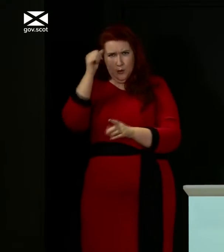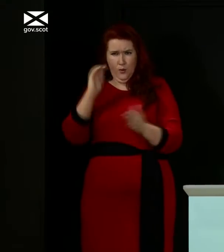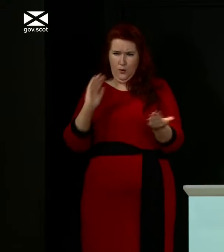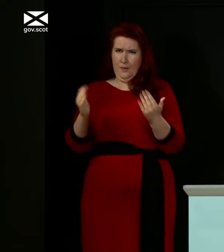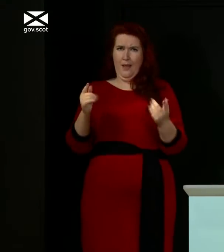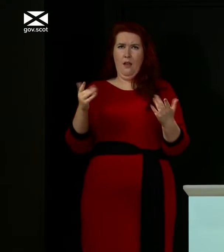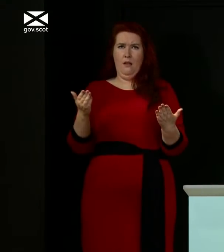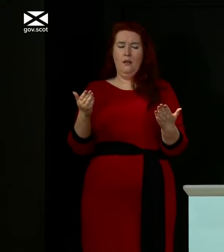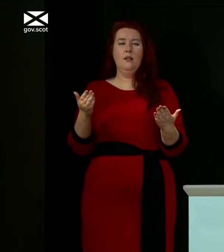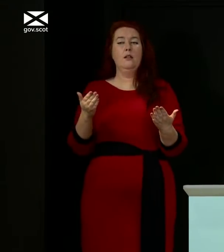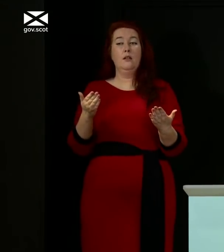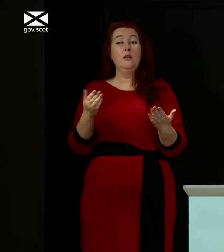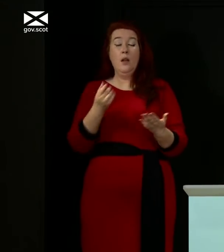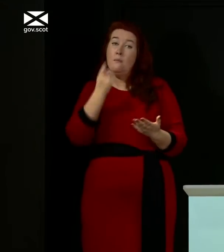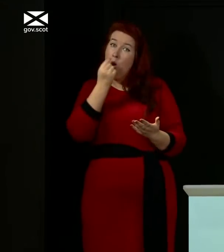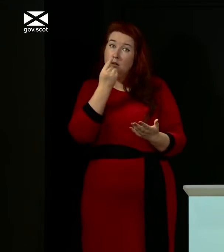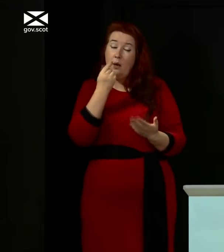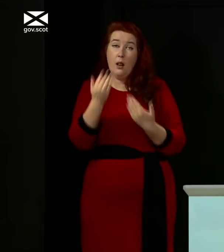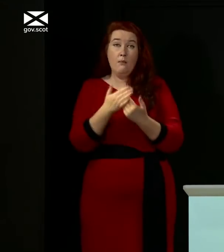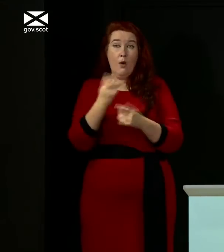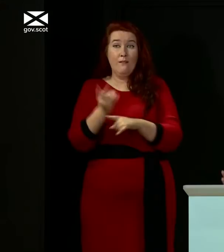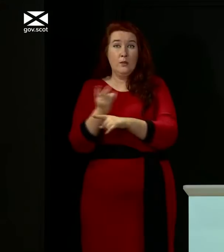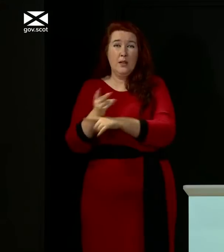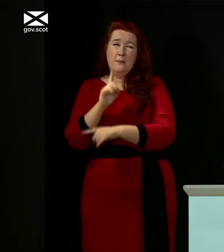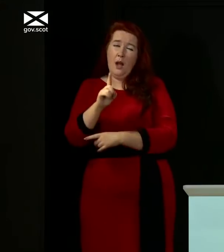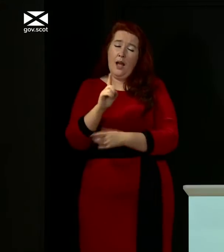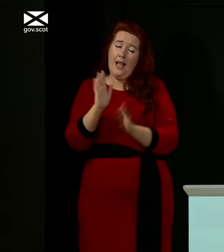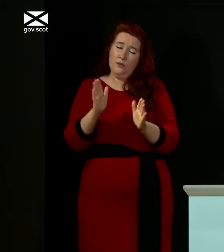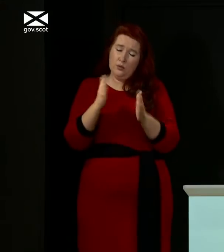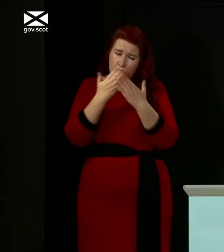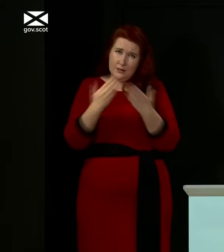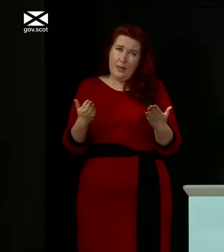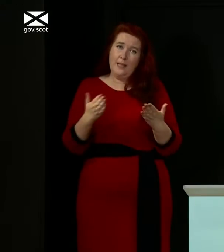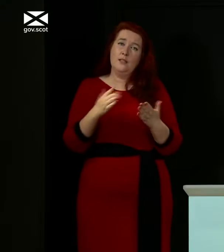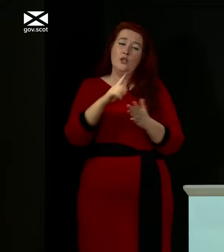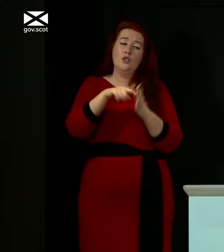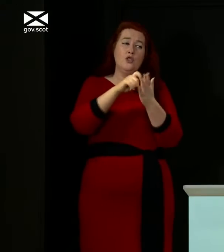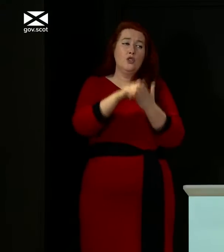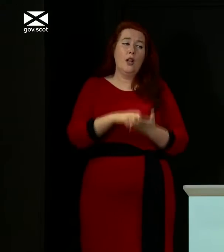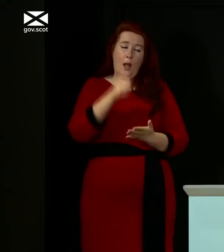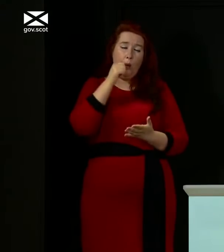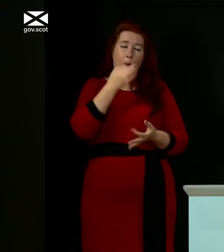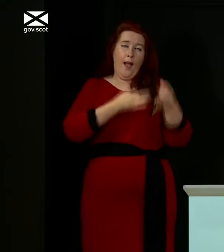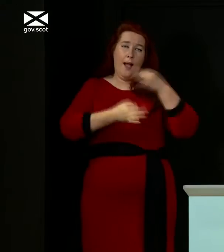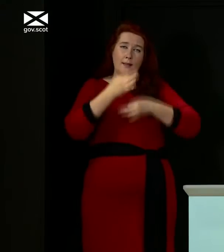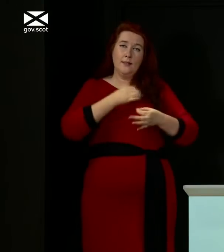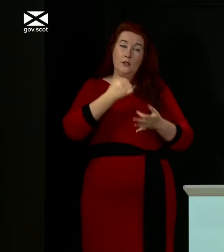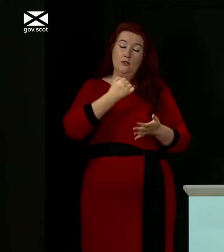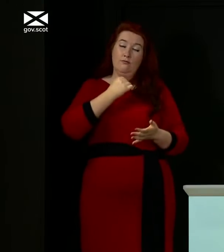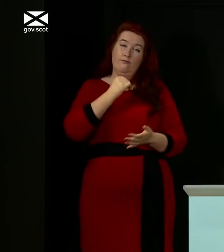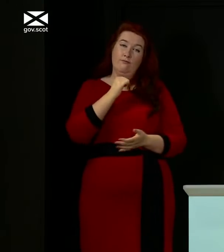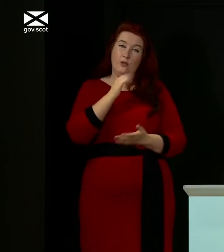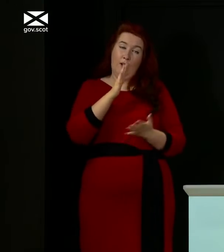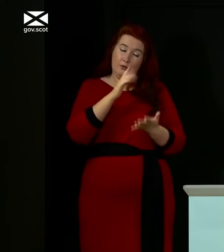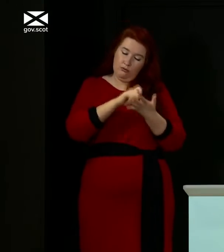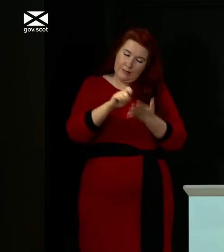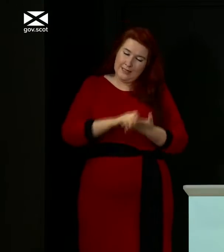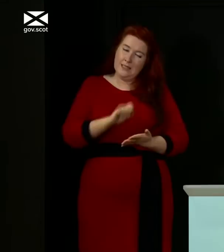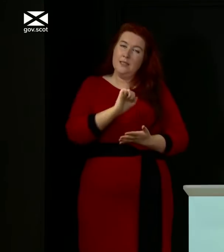ruling out more frequent publication, but with the greatest of respect to journalists who've got a job to do and write stories